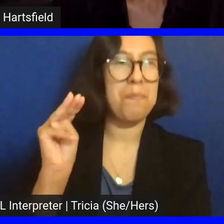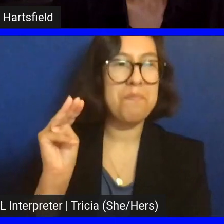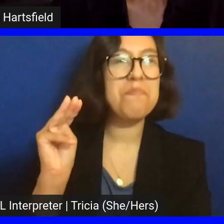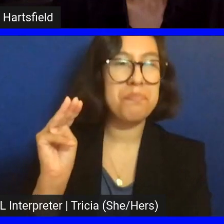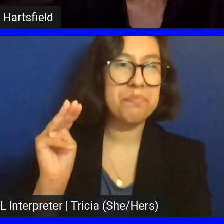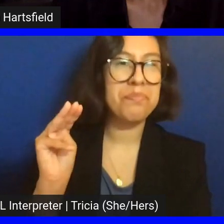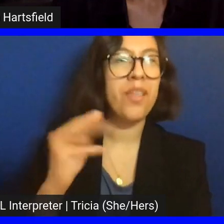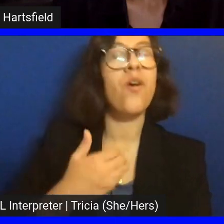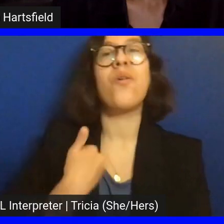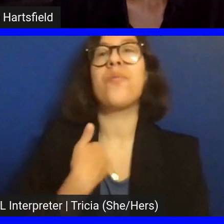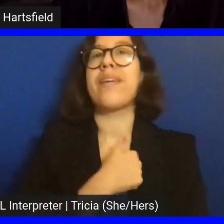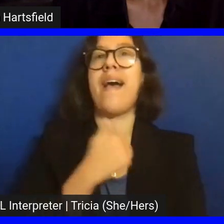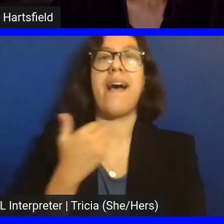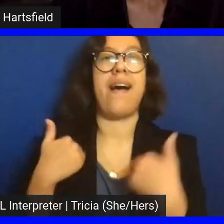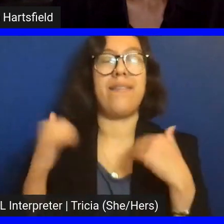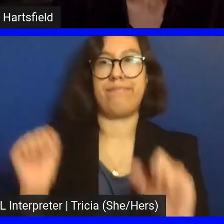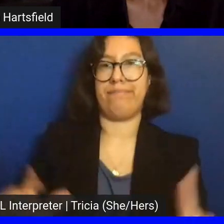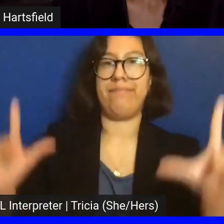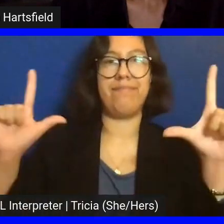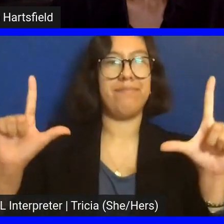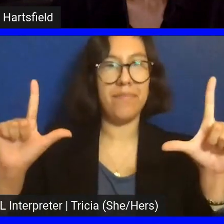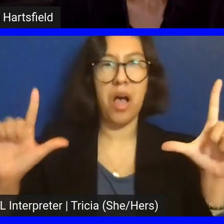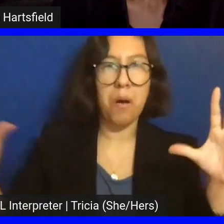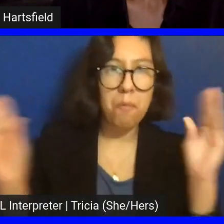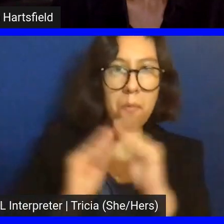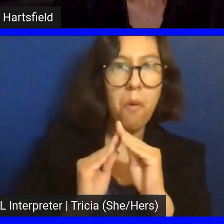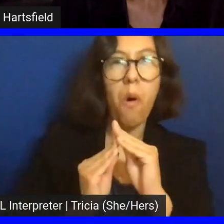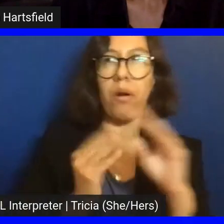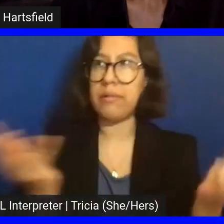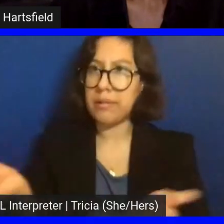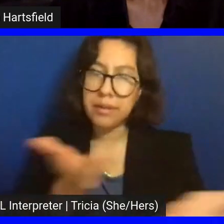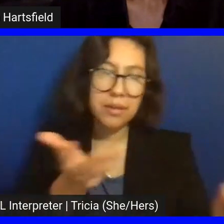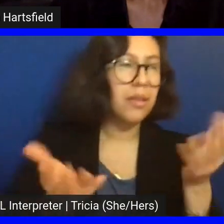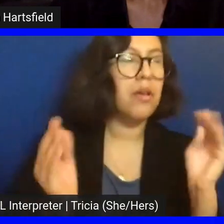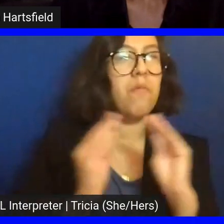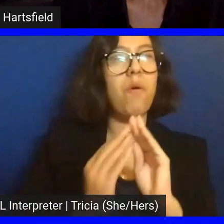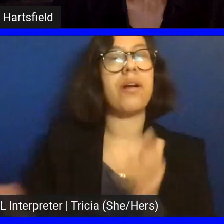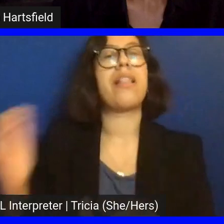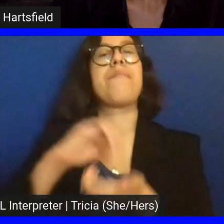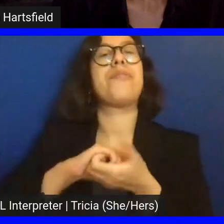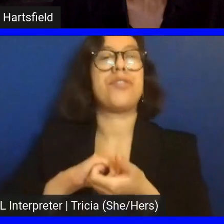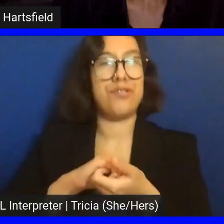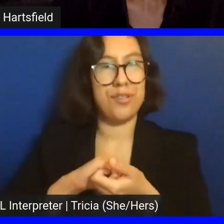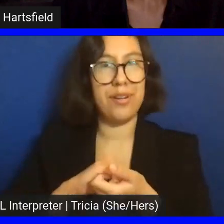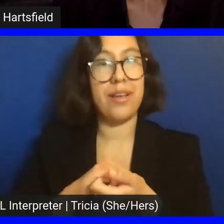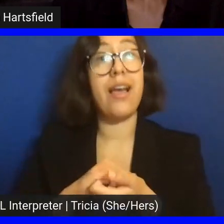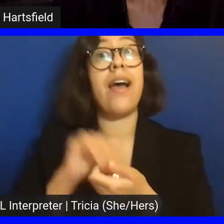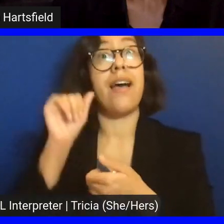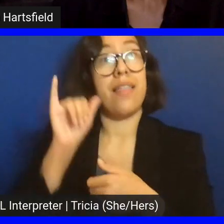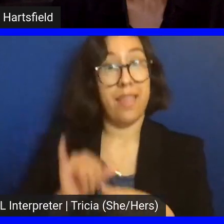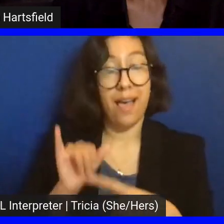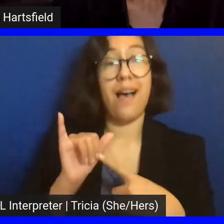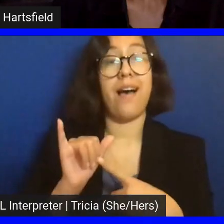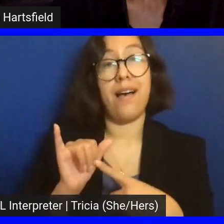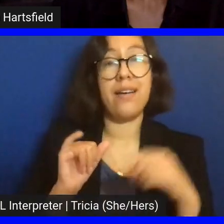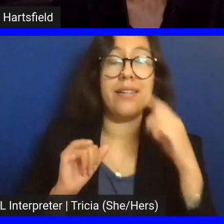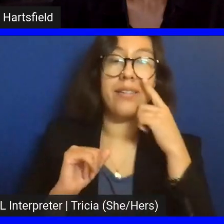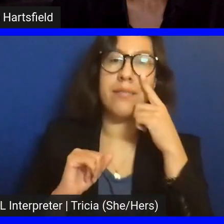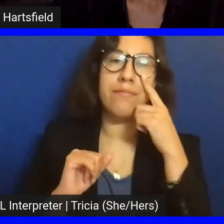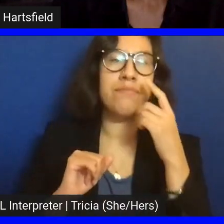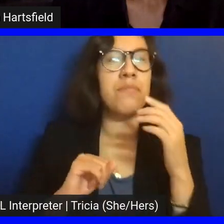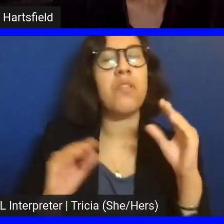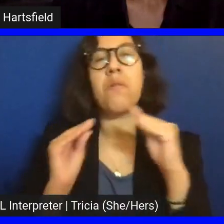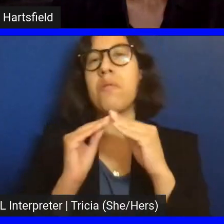the framework for more iteration and more collaboration. And that can speak to kind of the